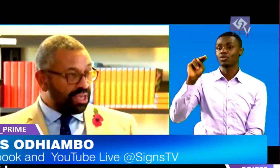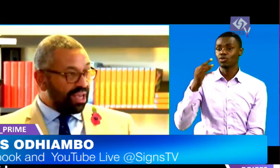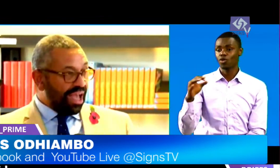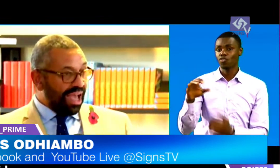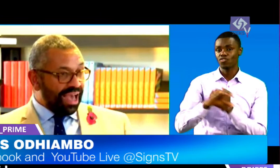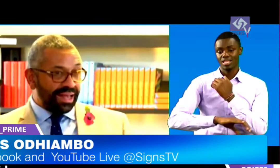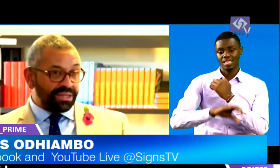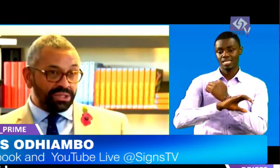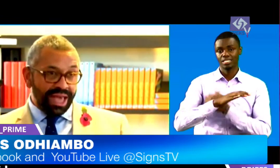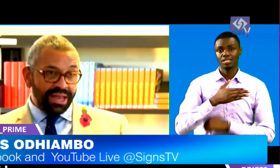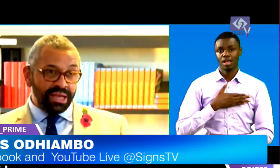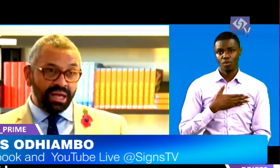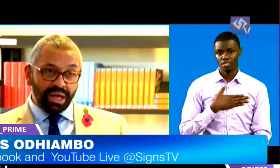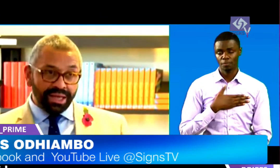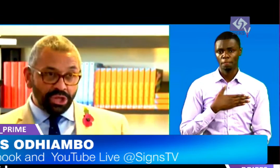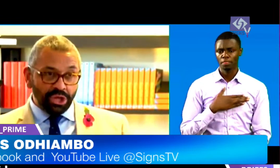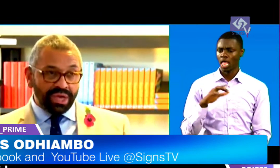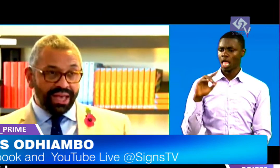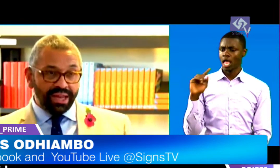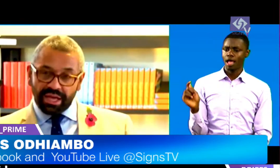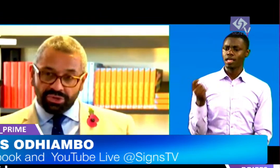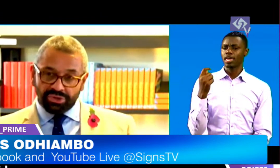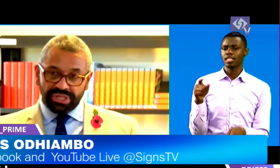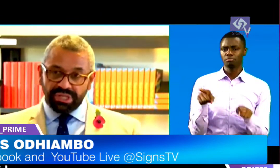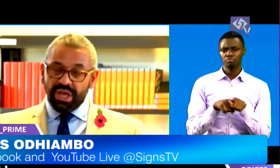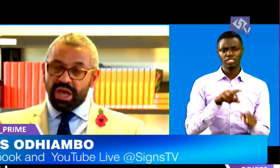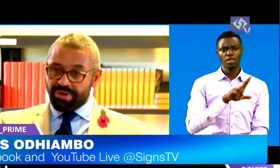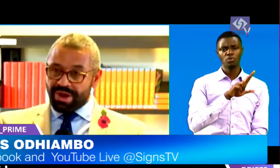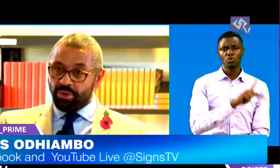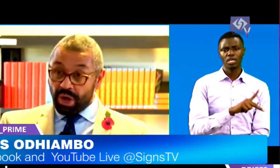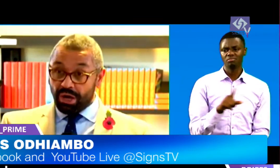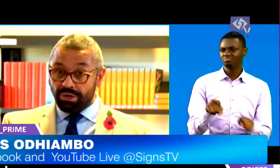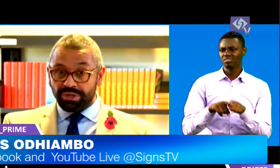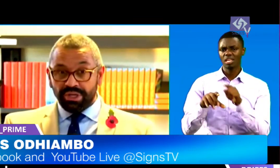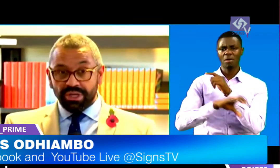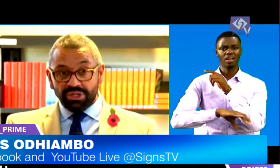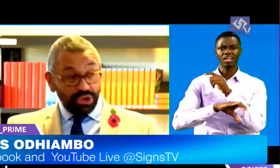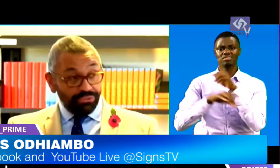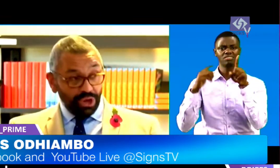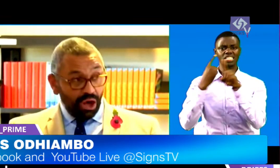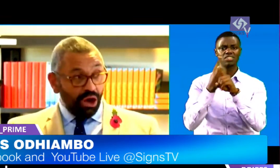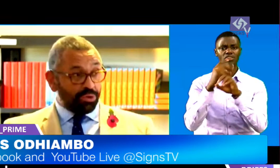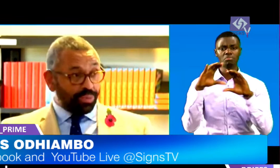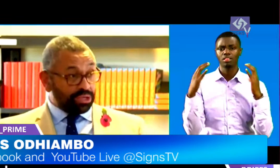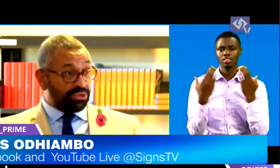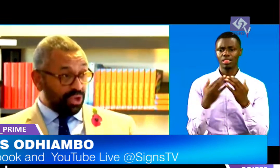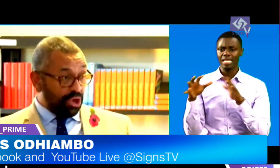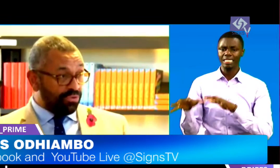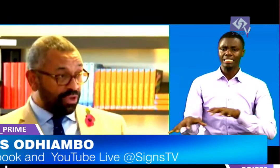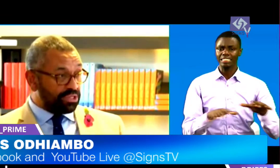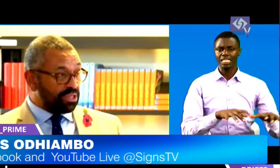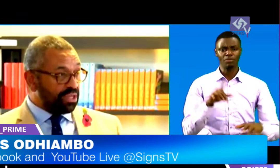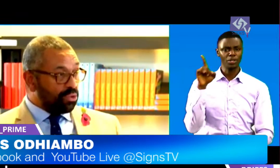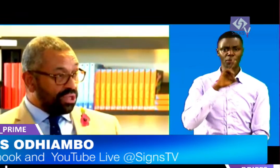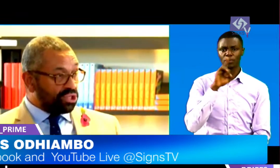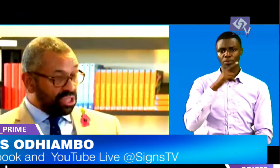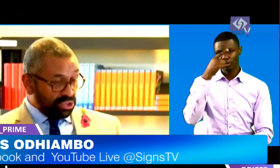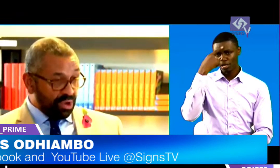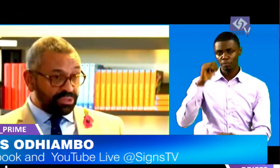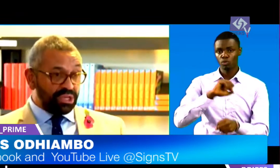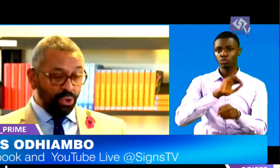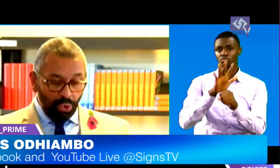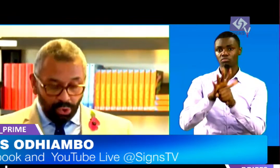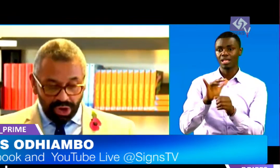country. And Kenya, like the UK, like countries around the world, suffered hard because of COVID,